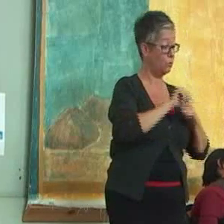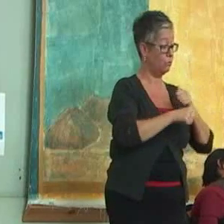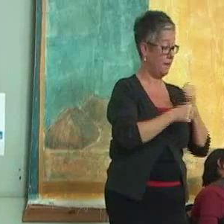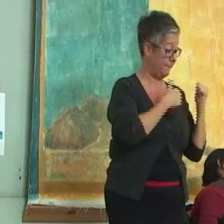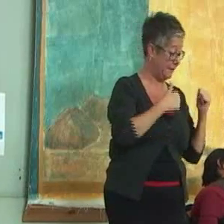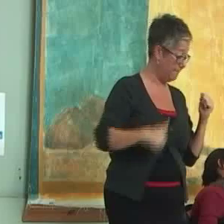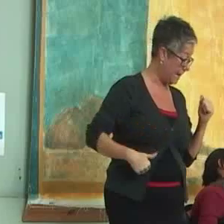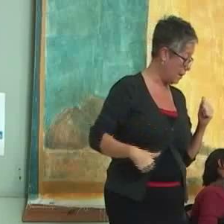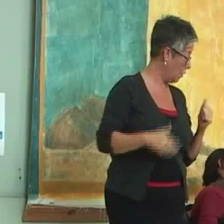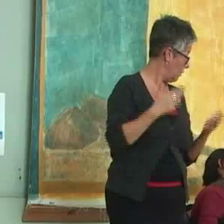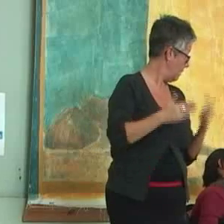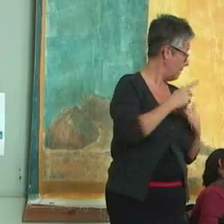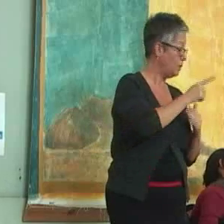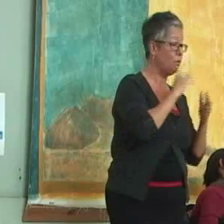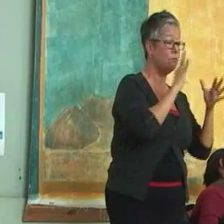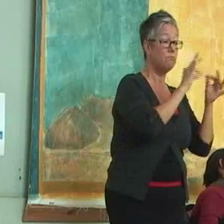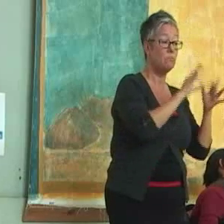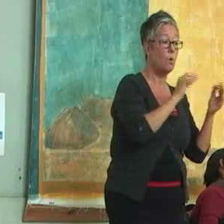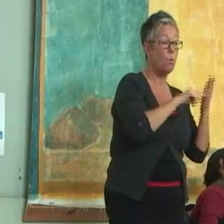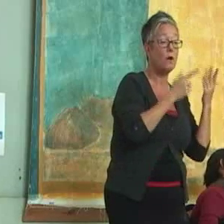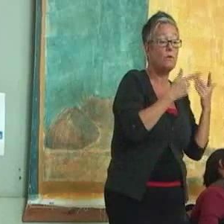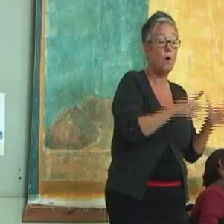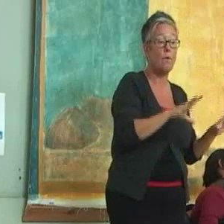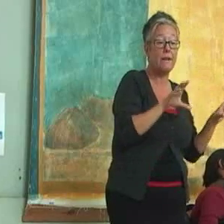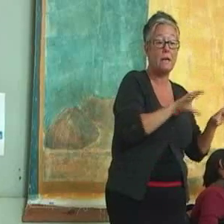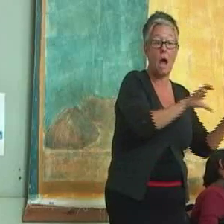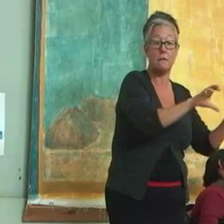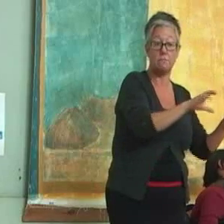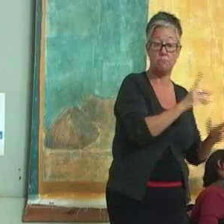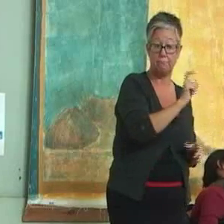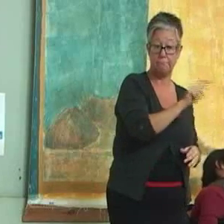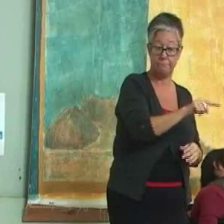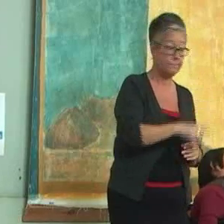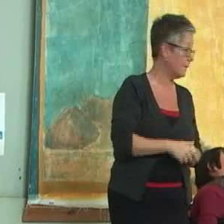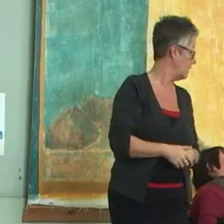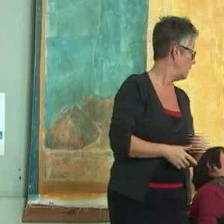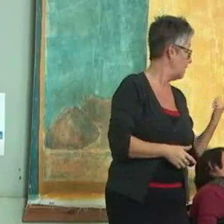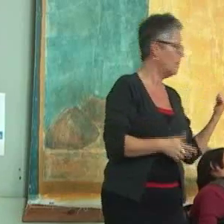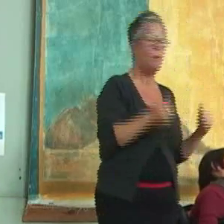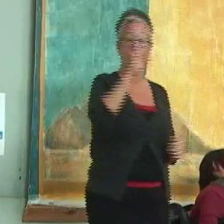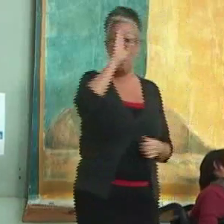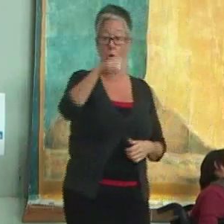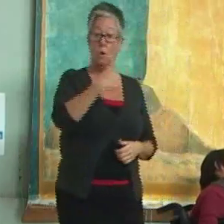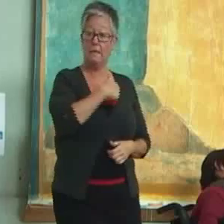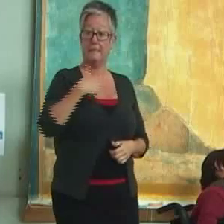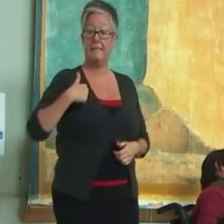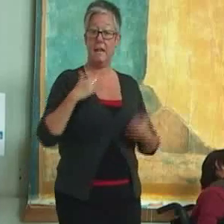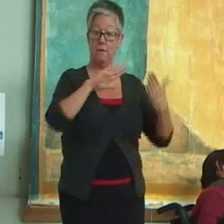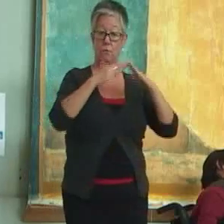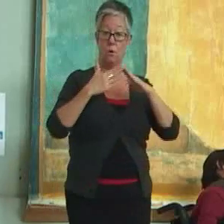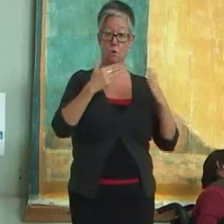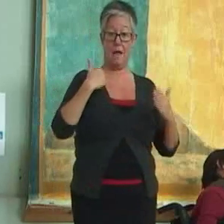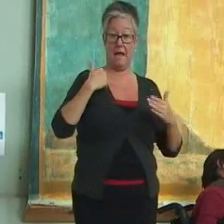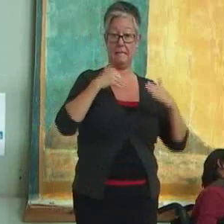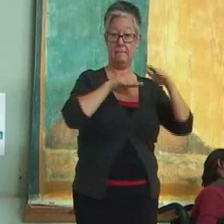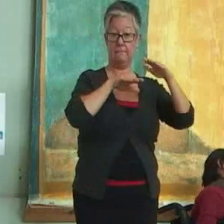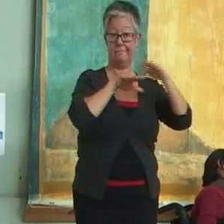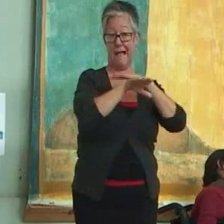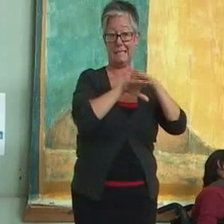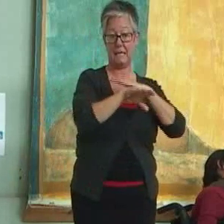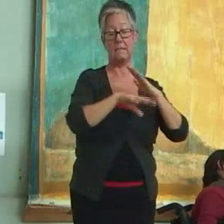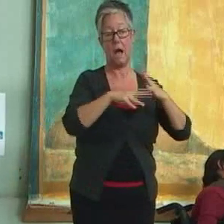of ways that you have already done some of this. Well, the City of Toronto has access,